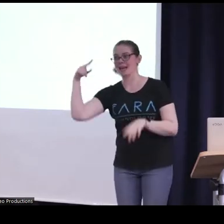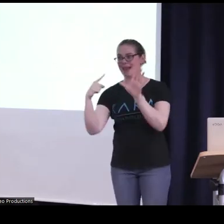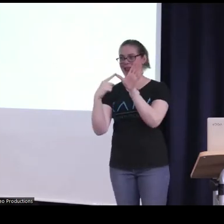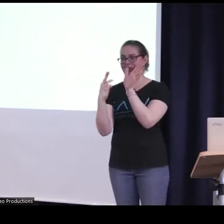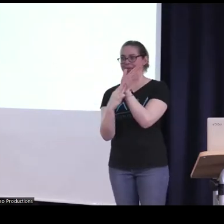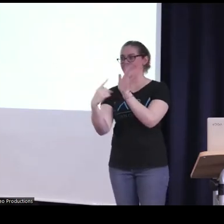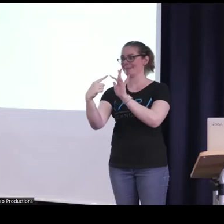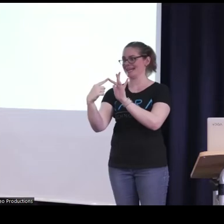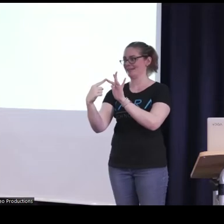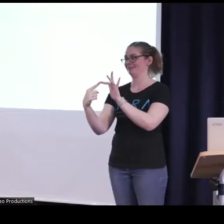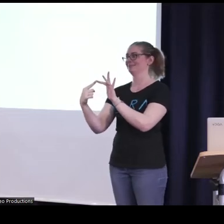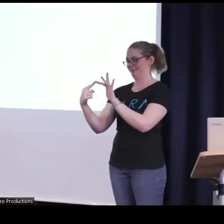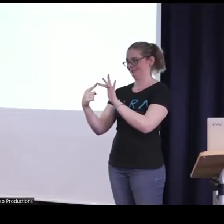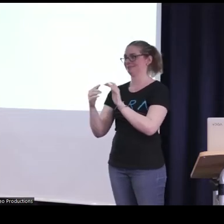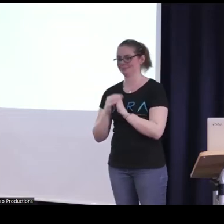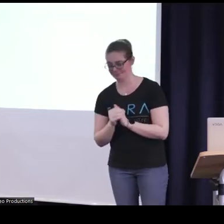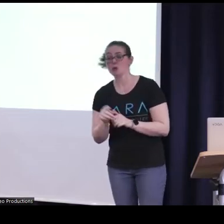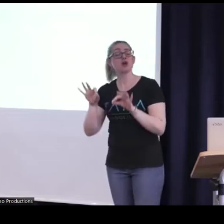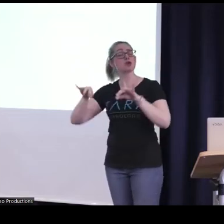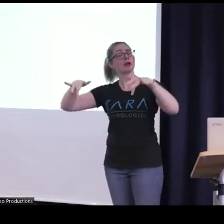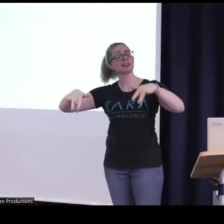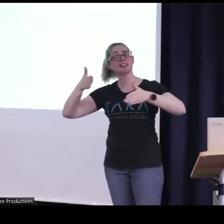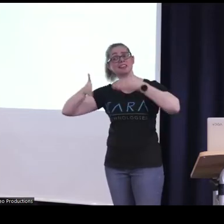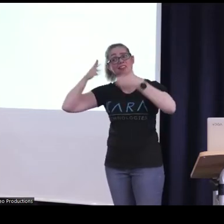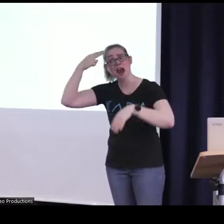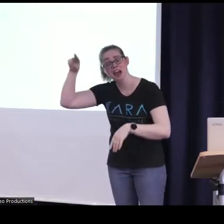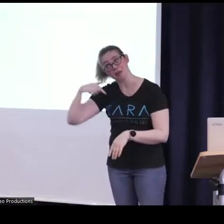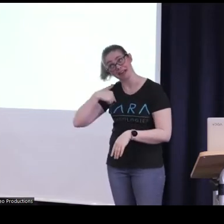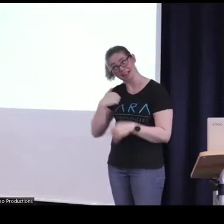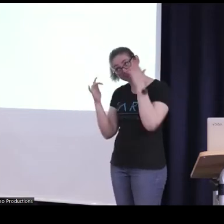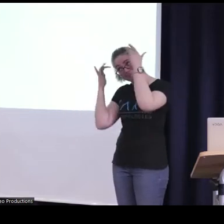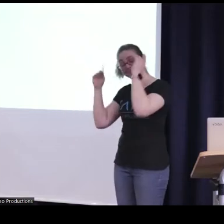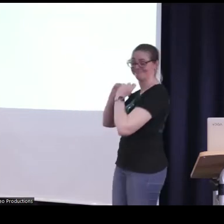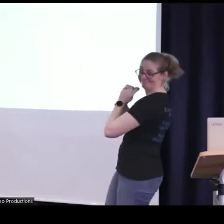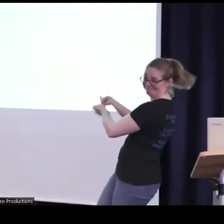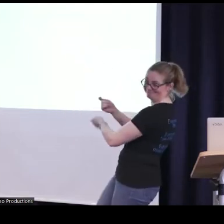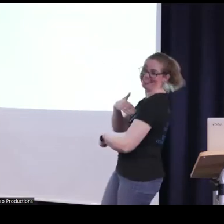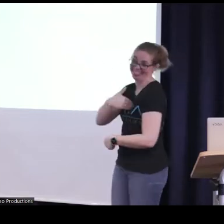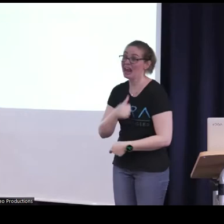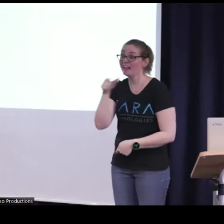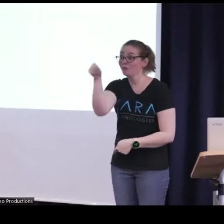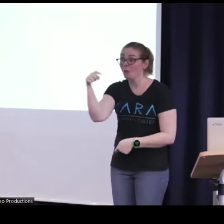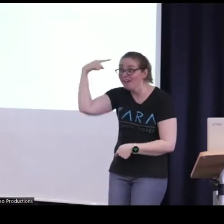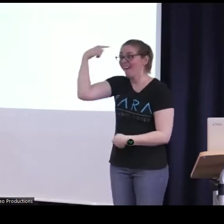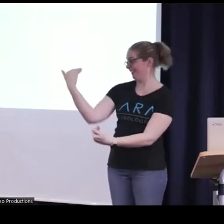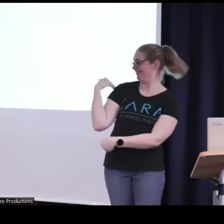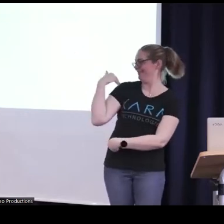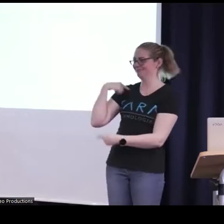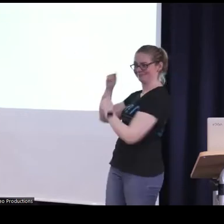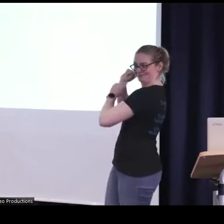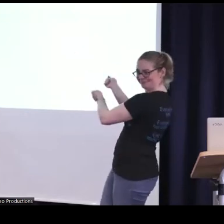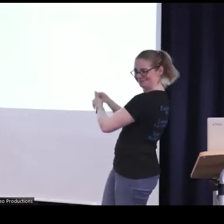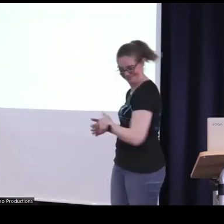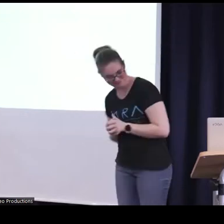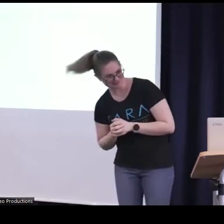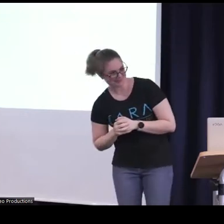So as you can see, this is similar. However, this avatar's name is Amy, but I don't think Amy's got a sign name yet. So perhaps if you